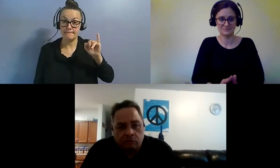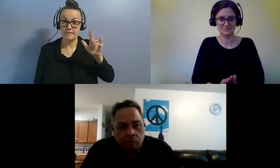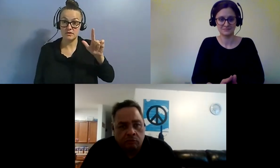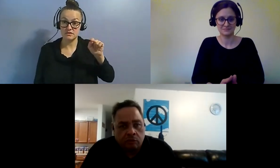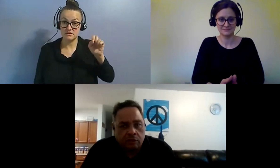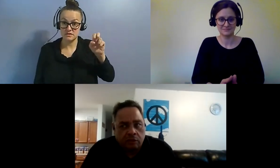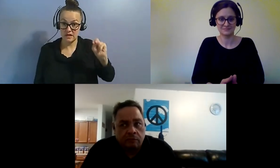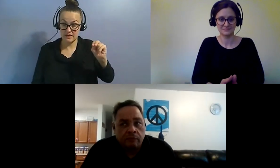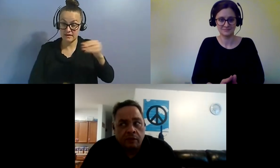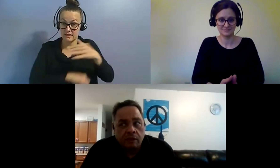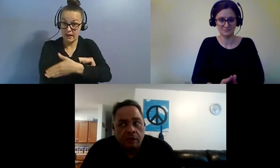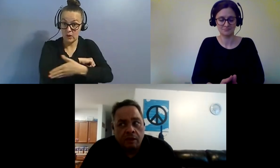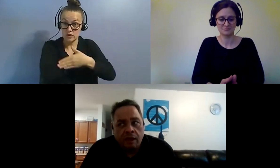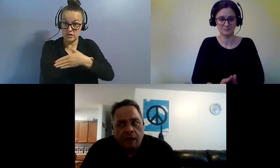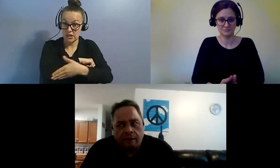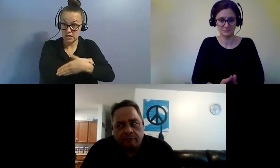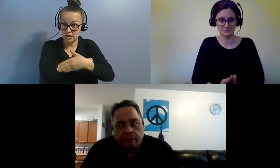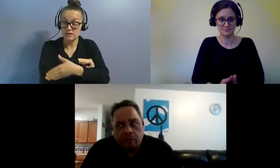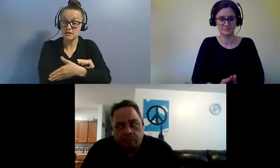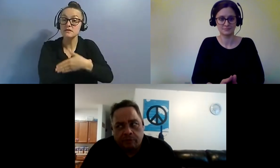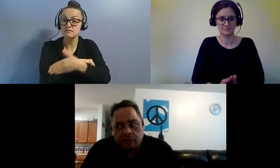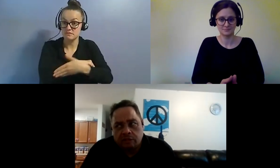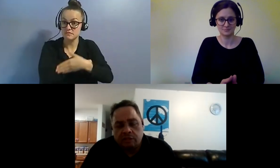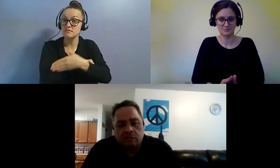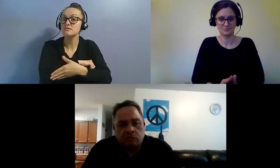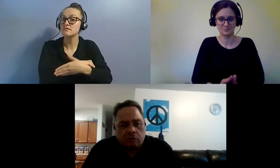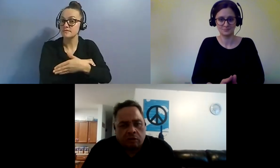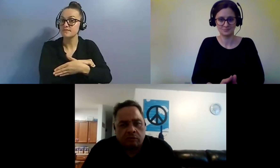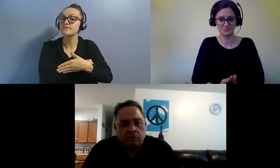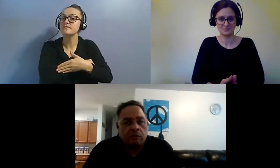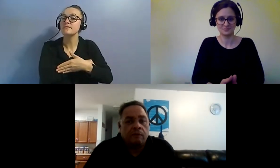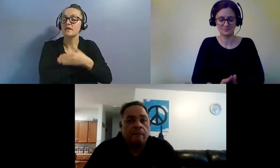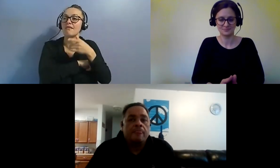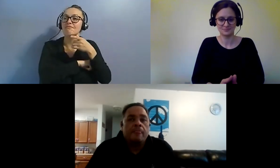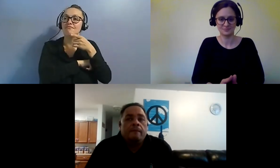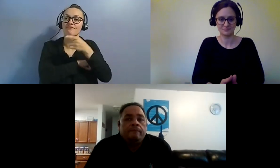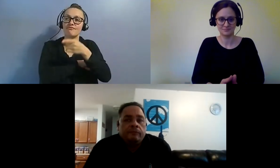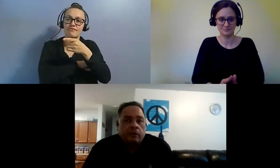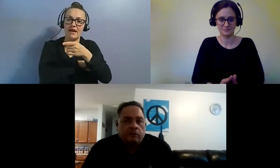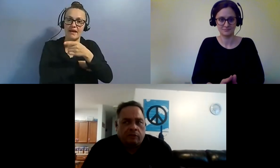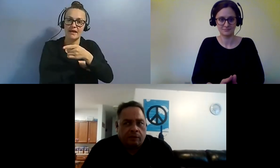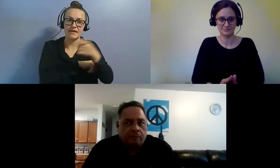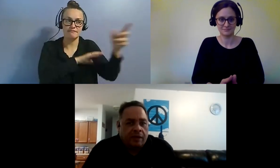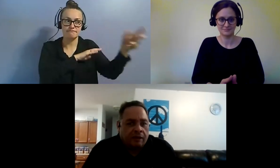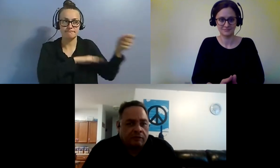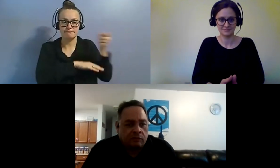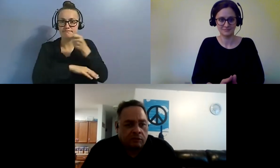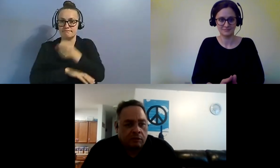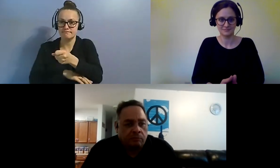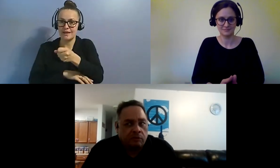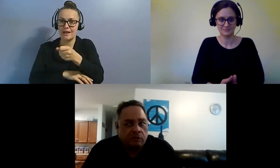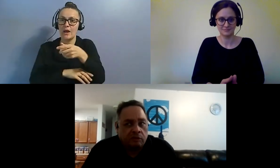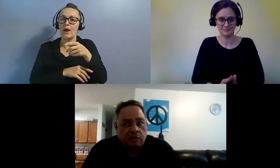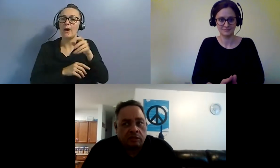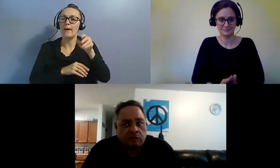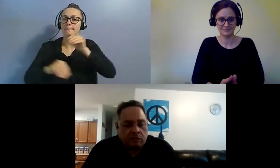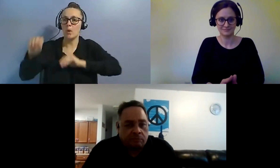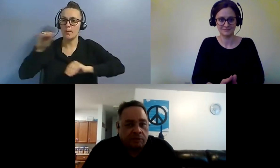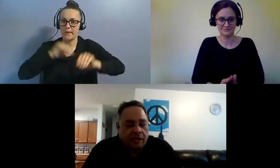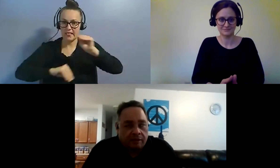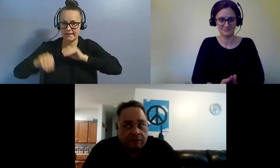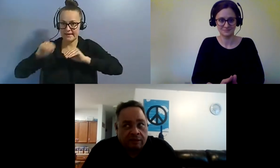assigned to have a mobility instructor take me out into the community